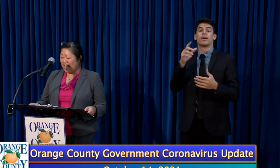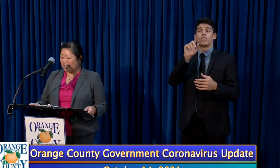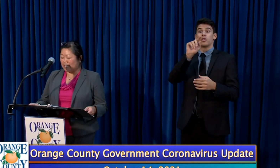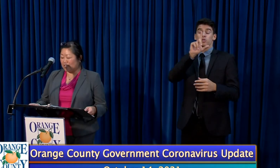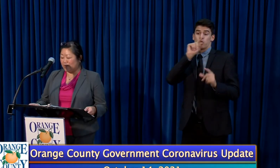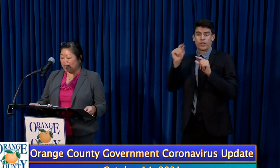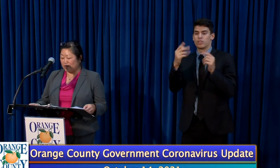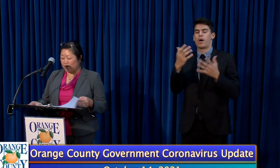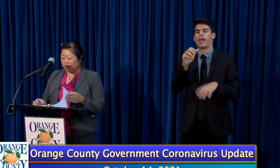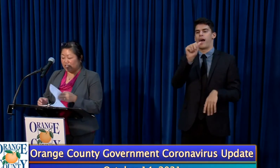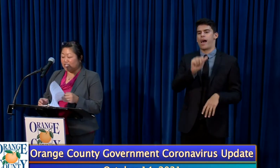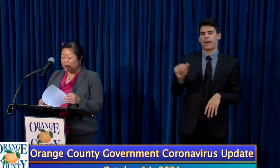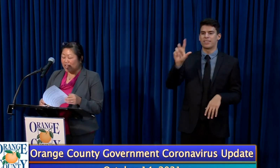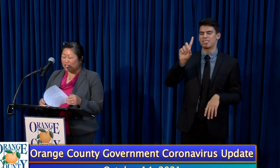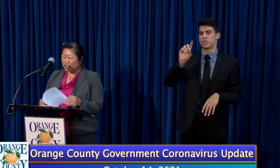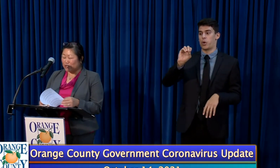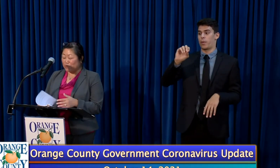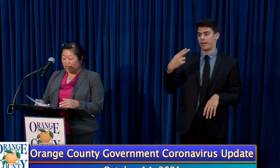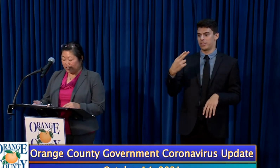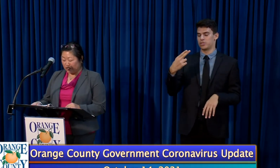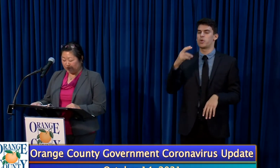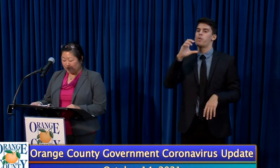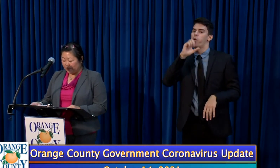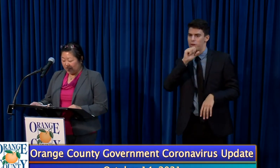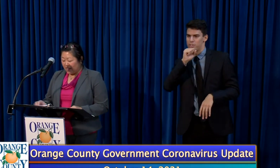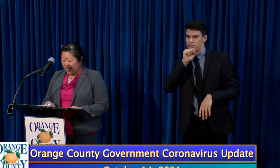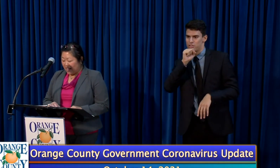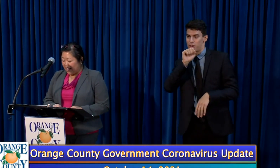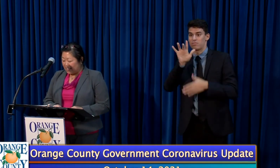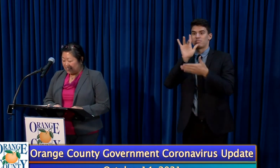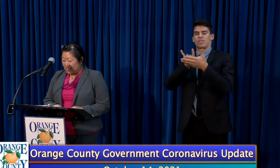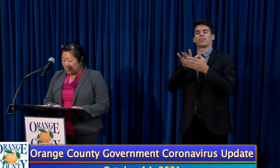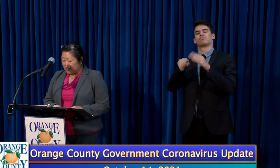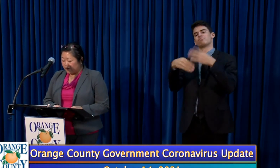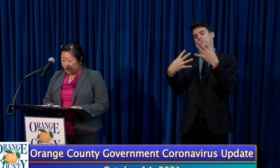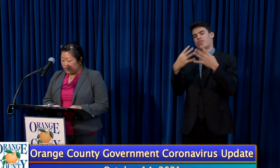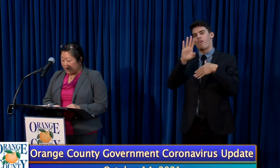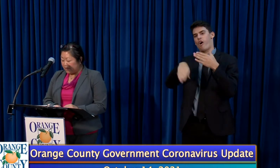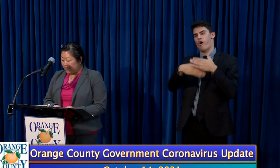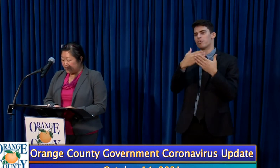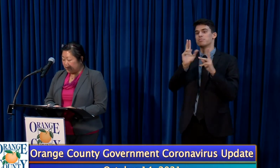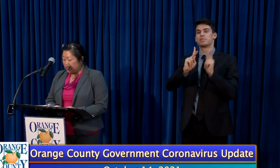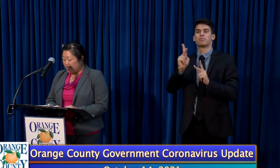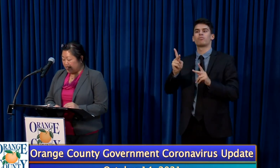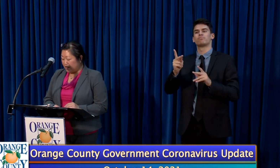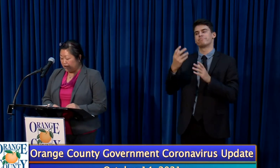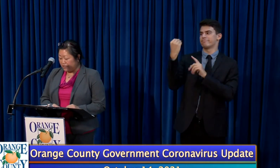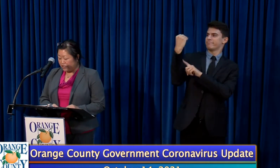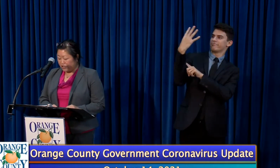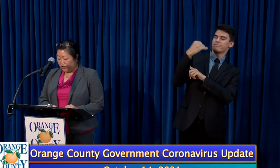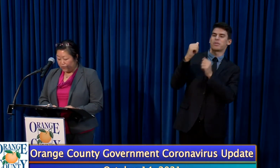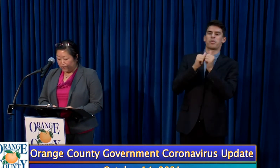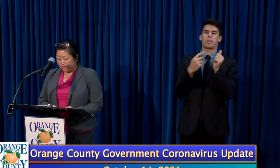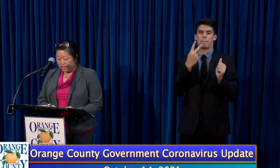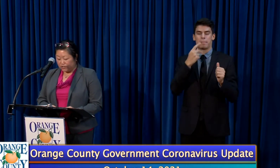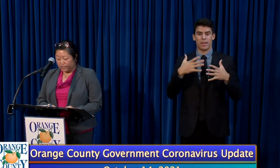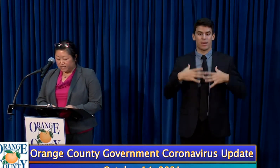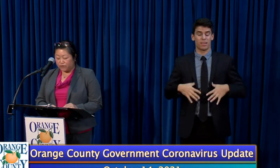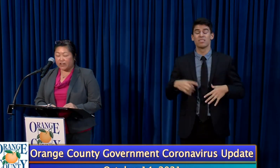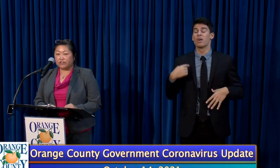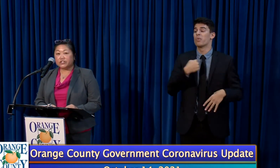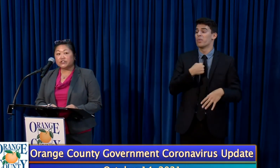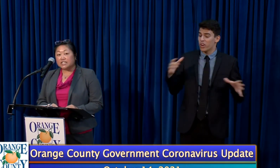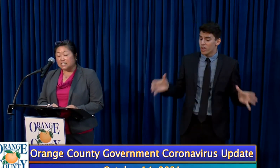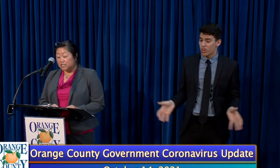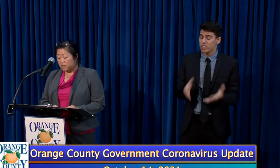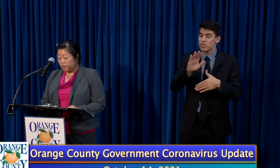is @DOH Orange. And the Florida Department of Health in Orange County encourages all women to receive